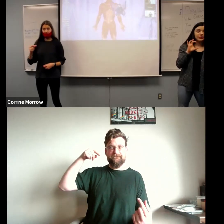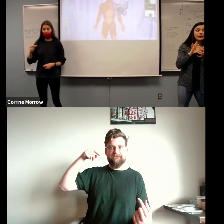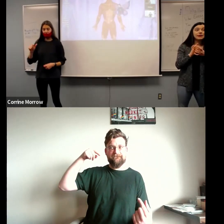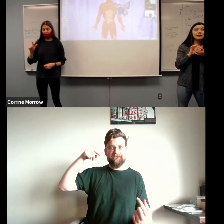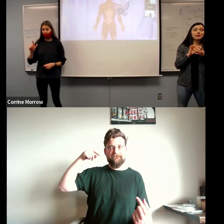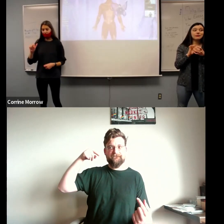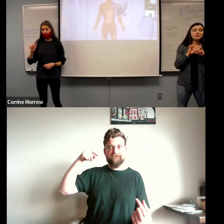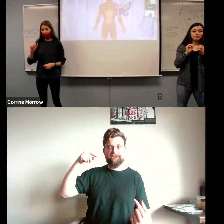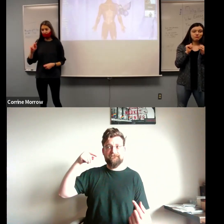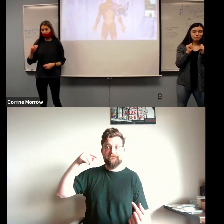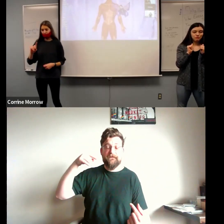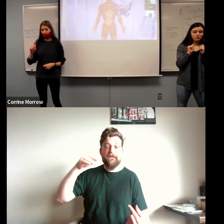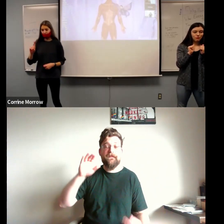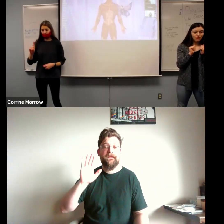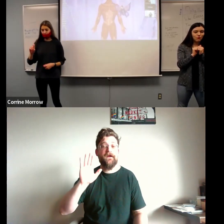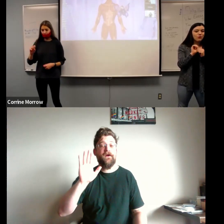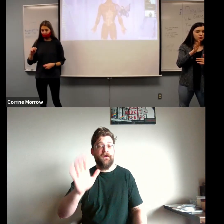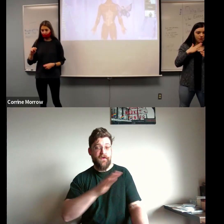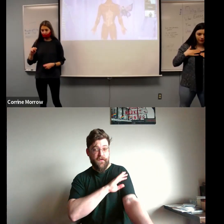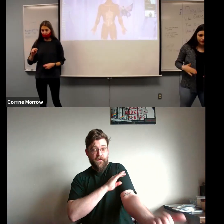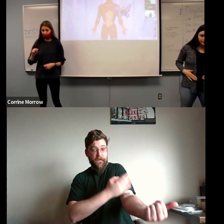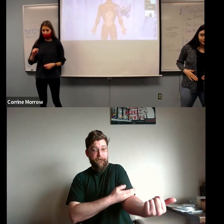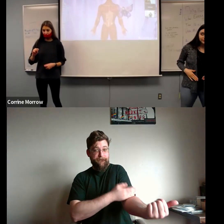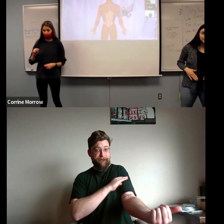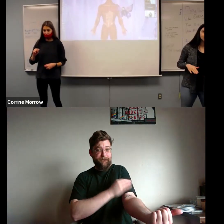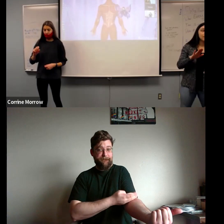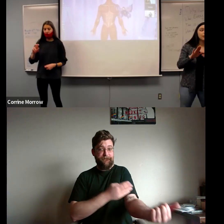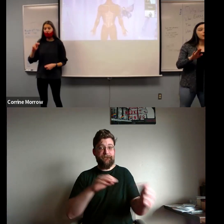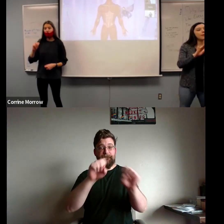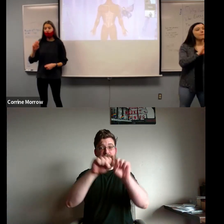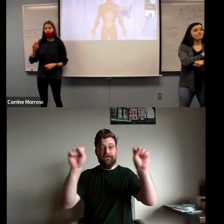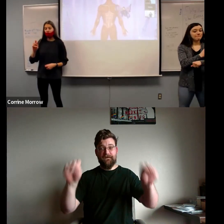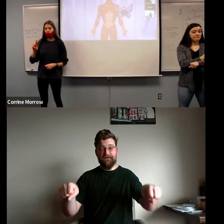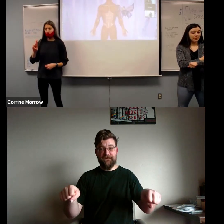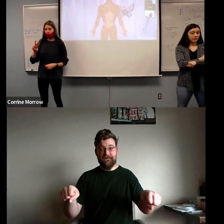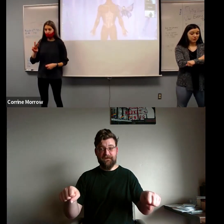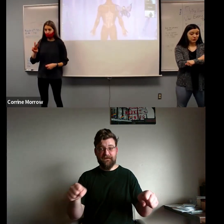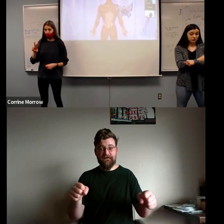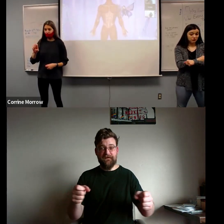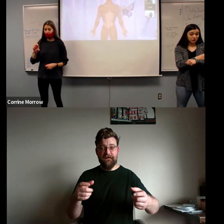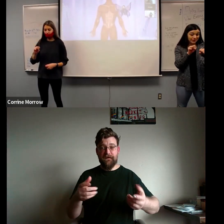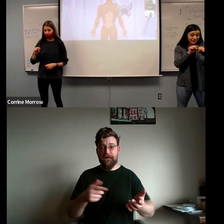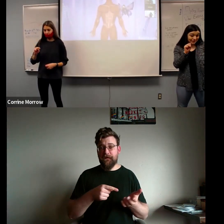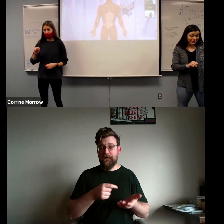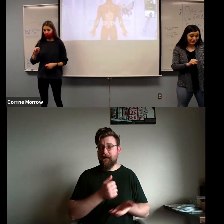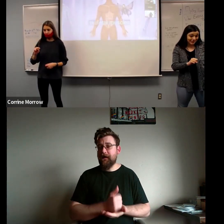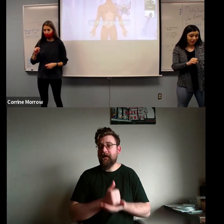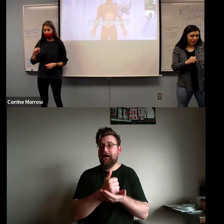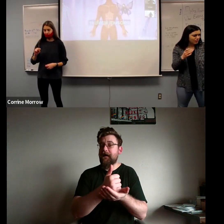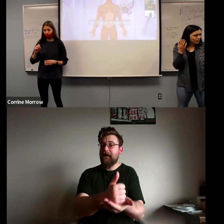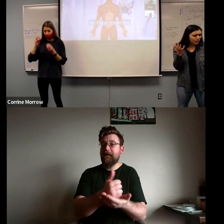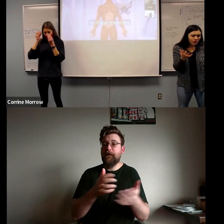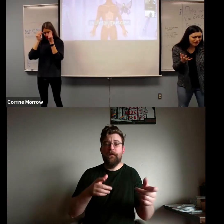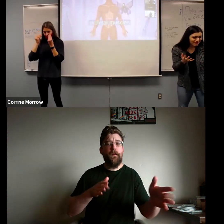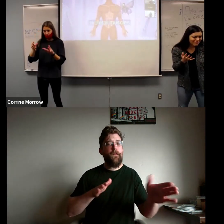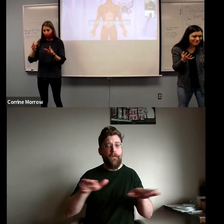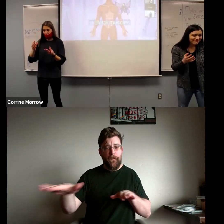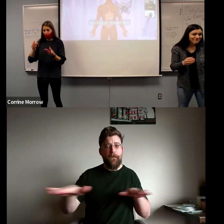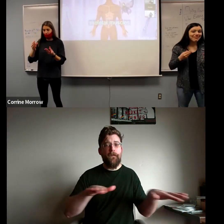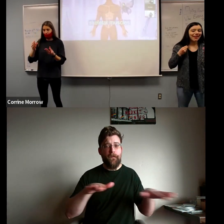And it's your muscular system that allows you to move. Many of your muscles are attached to your bones with tendons. These are